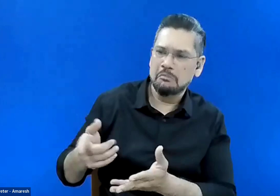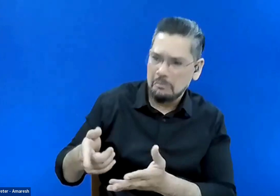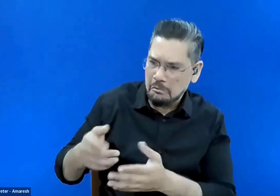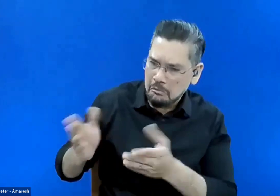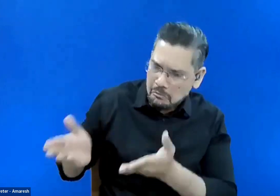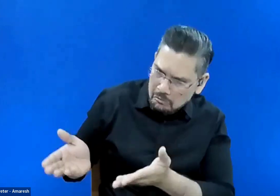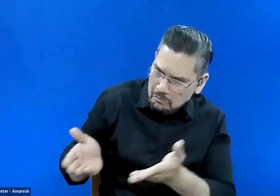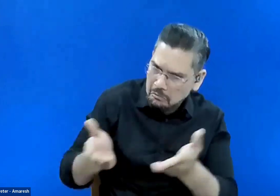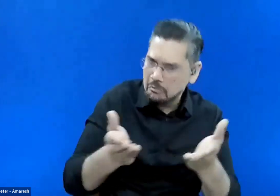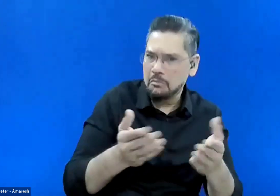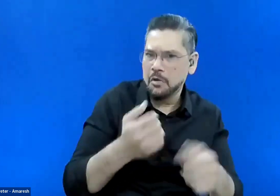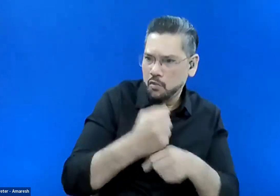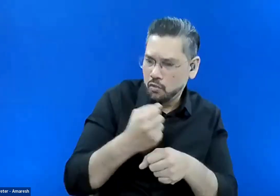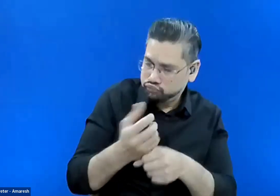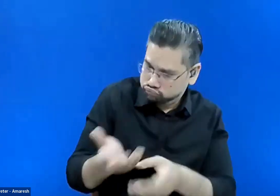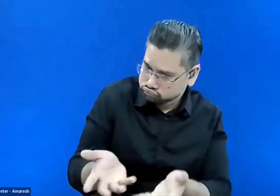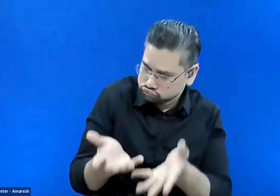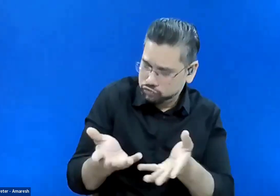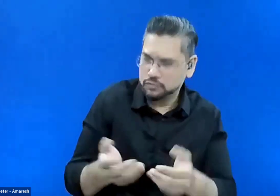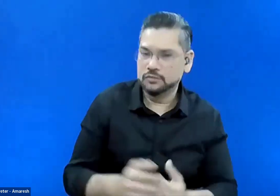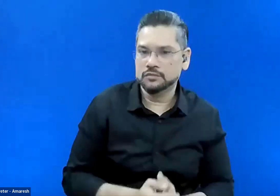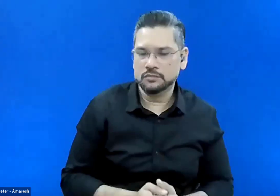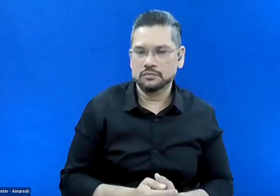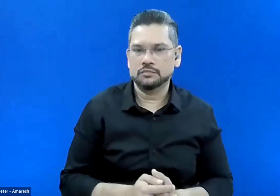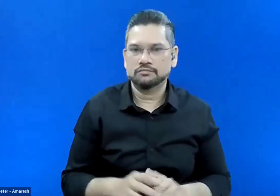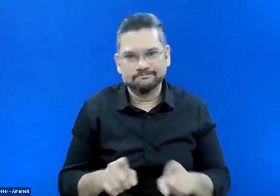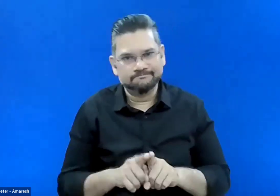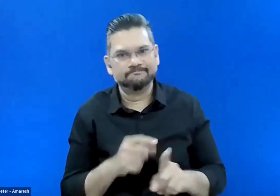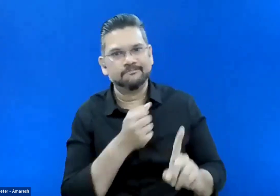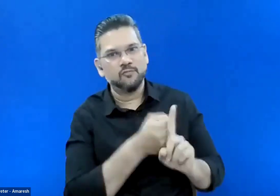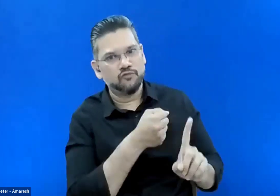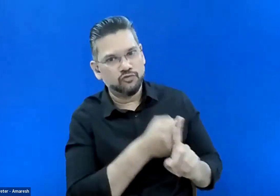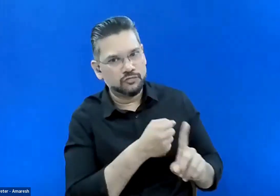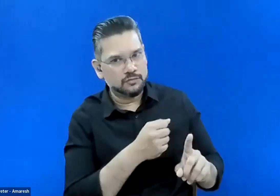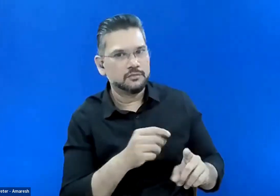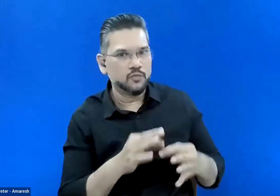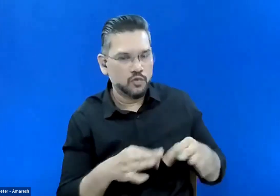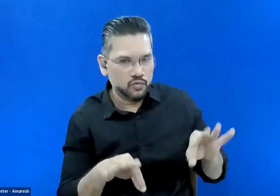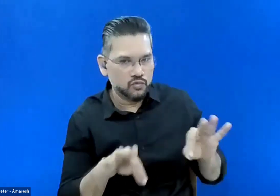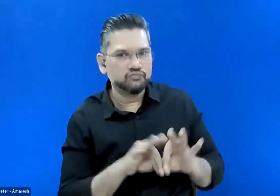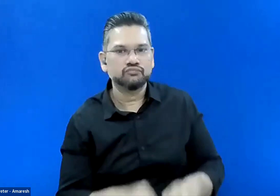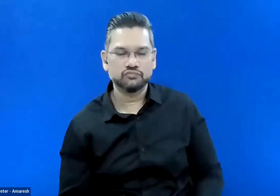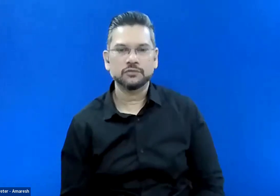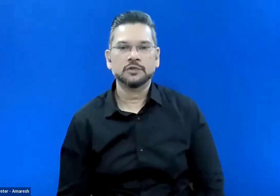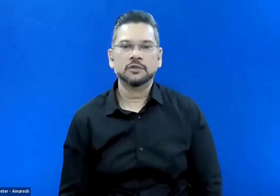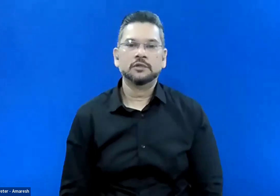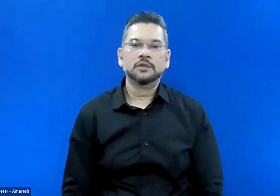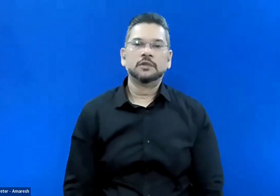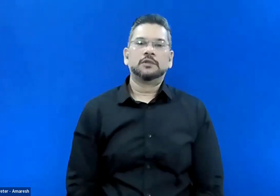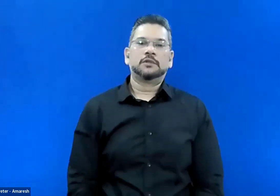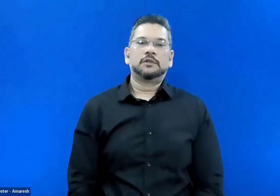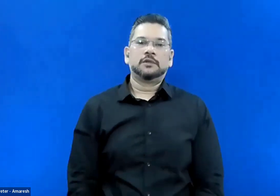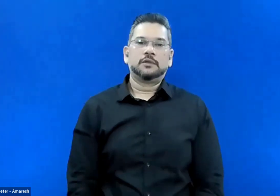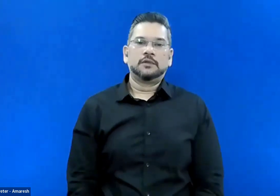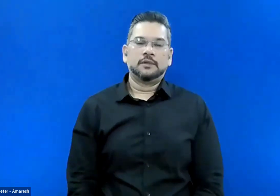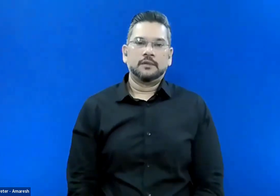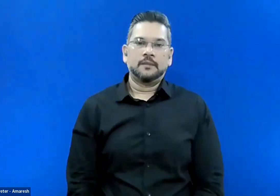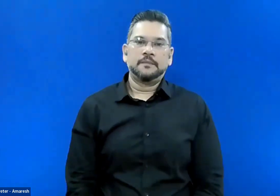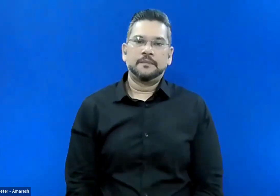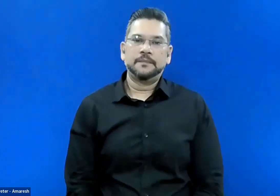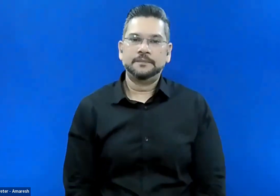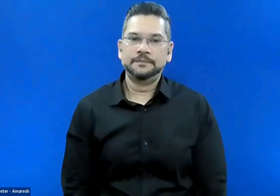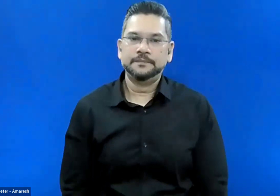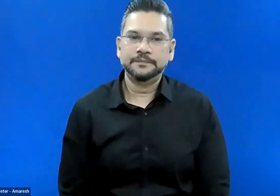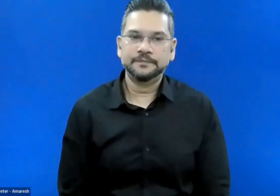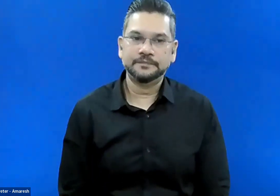Advocacy is necessary in every sector. governments would bring a